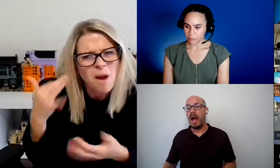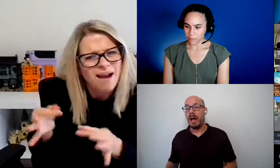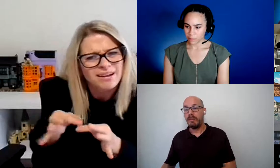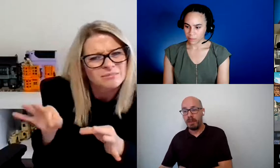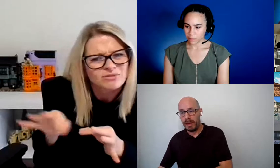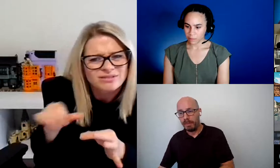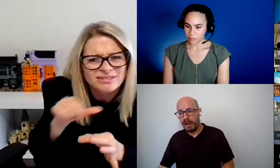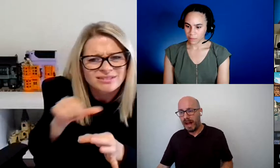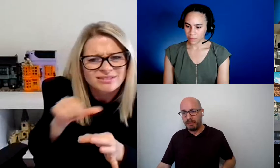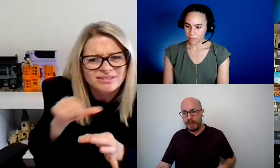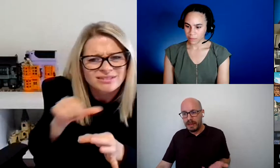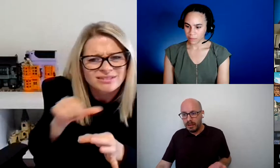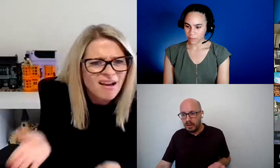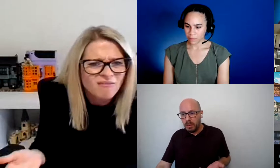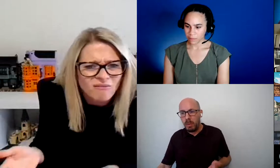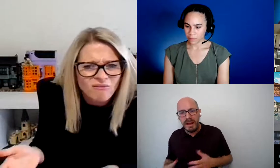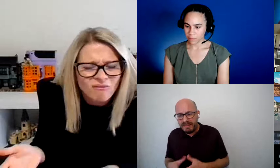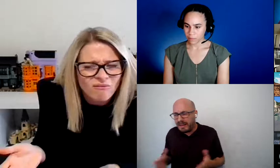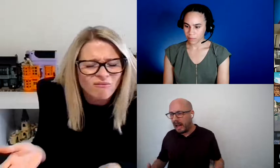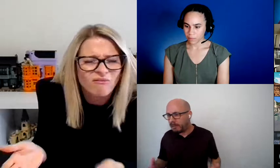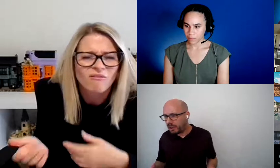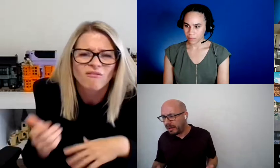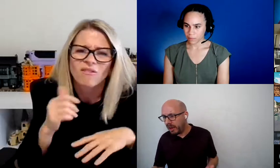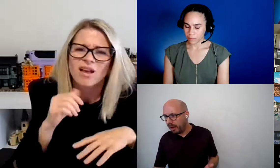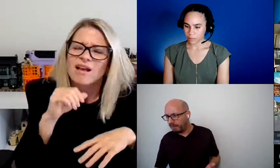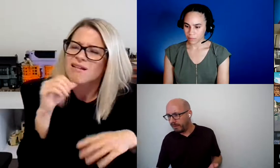And some people ask me, why isn't captioning enough?